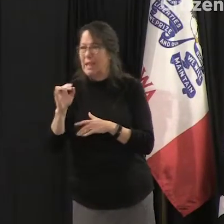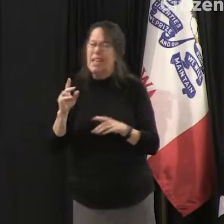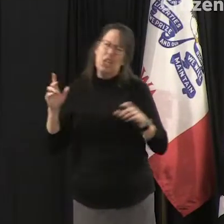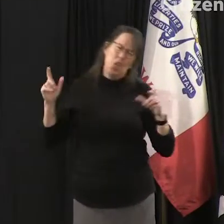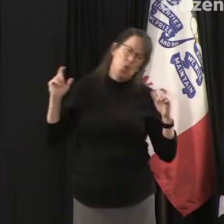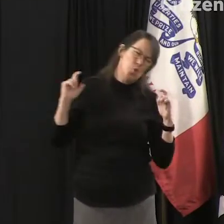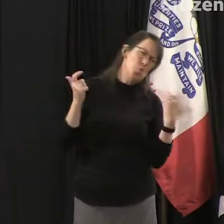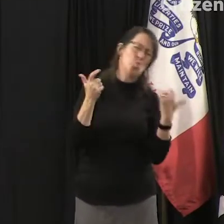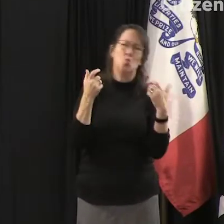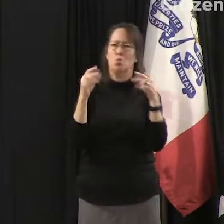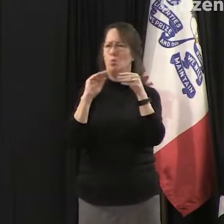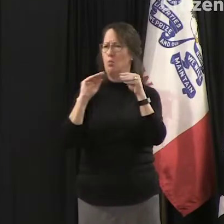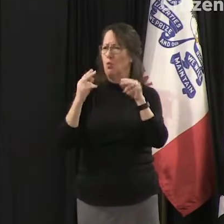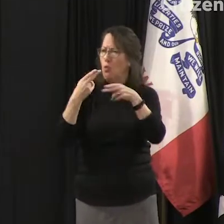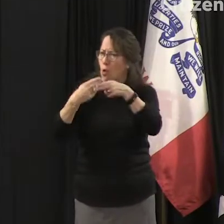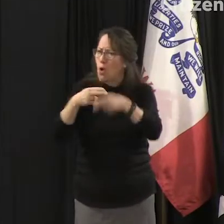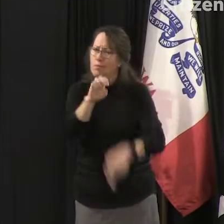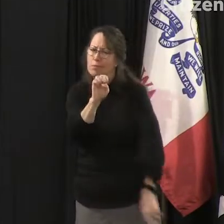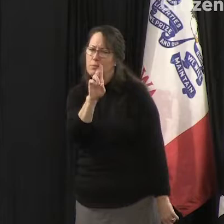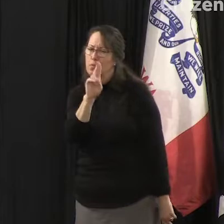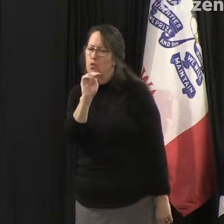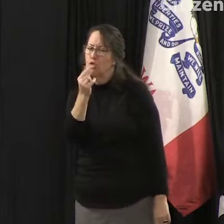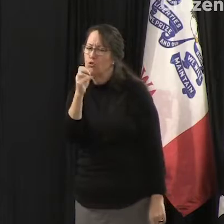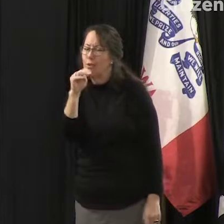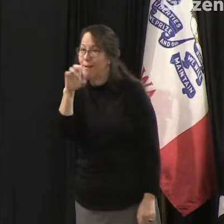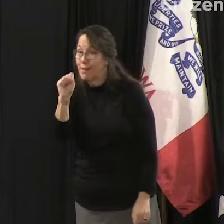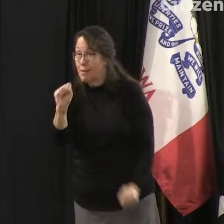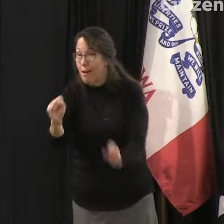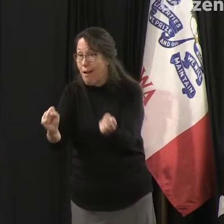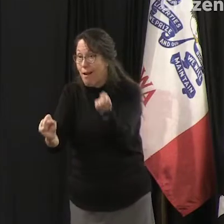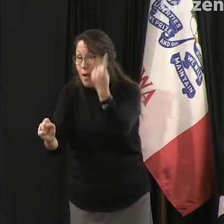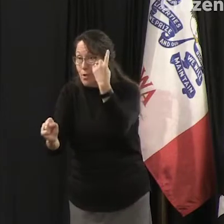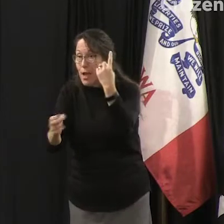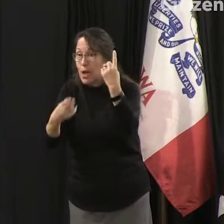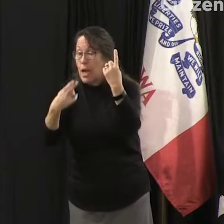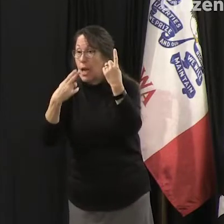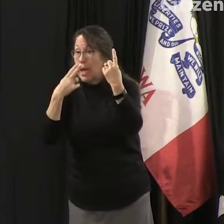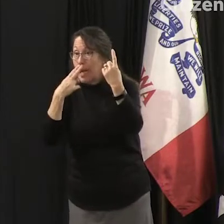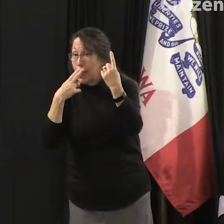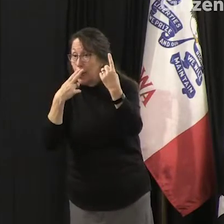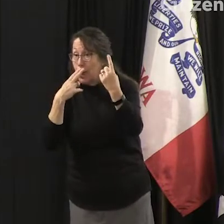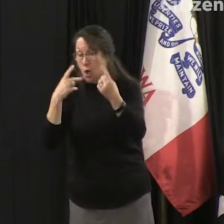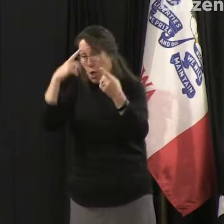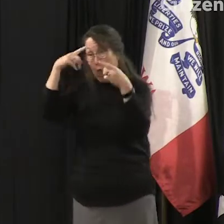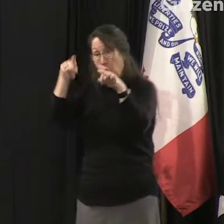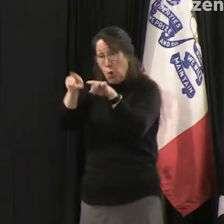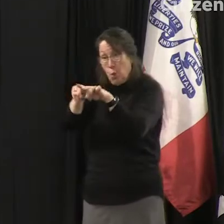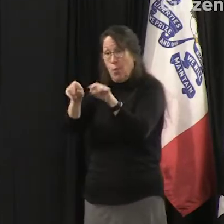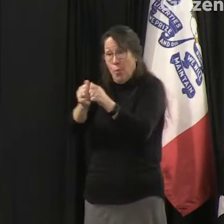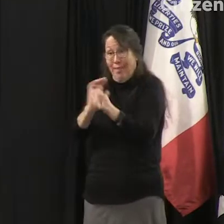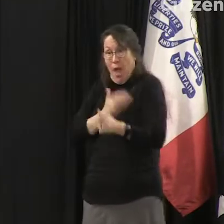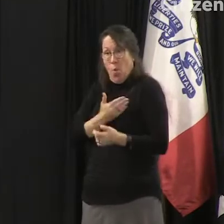eugenics movement. And quite frankly, Adolf Hitler cited our eugenics movement in Mein Kampf.